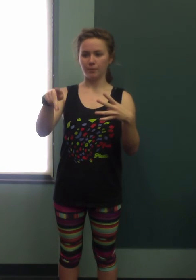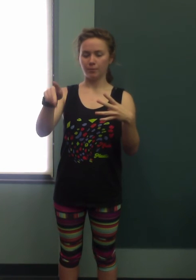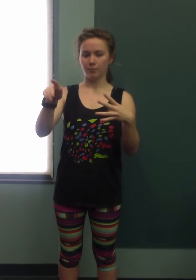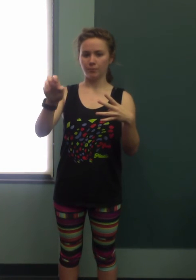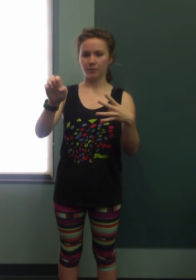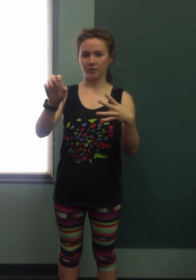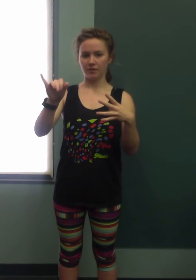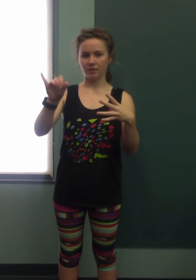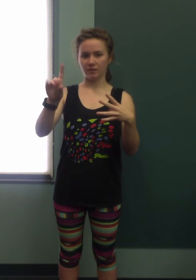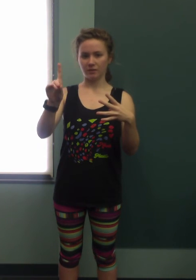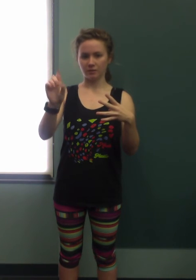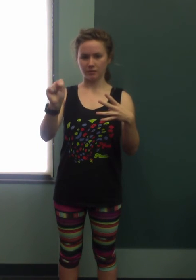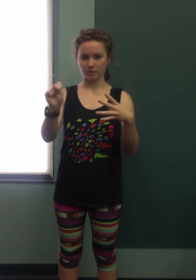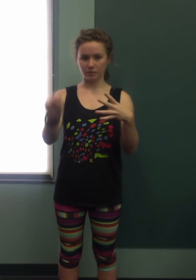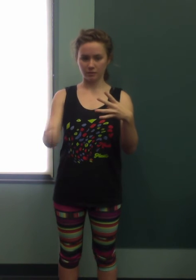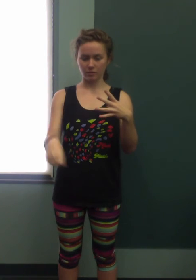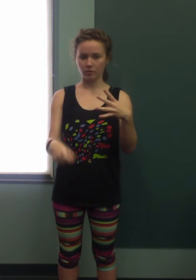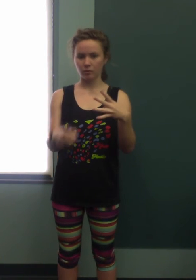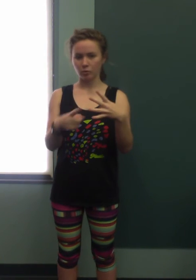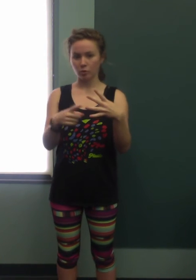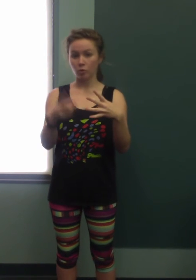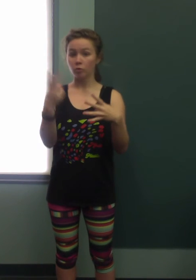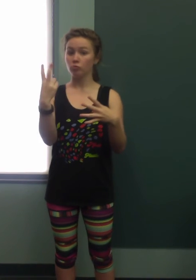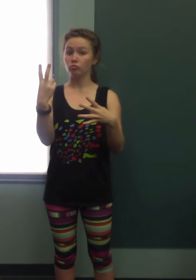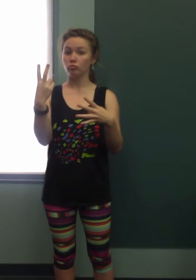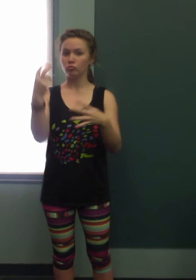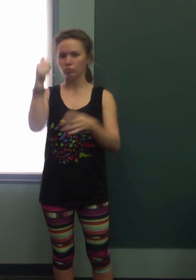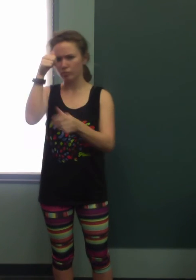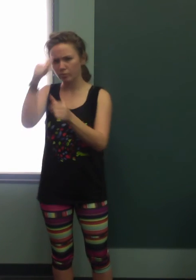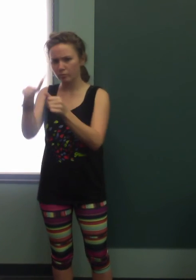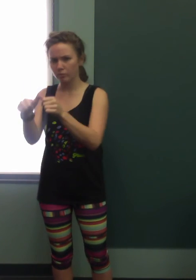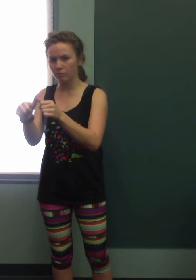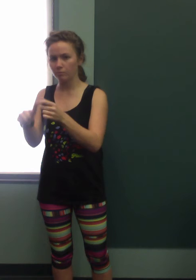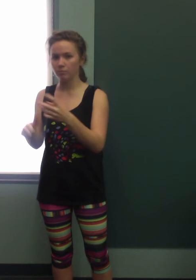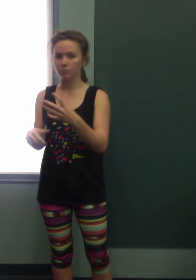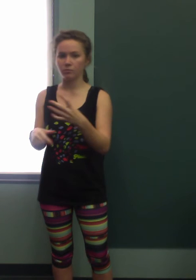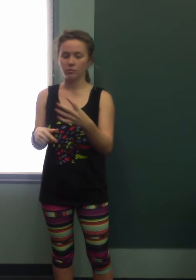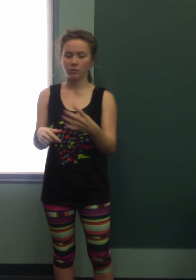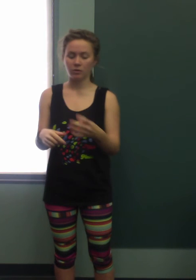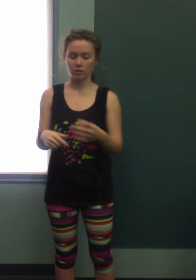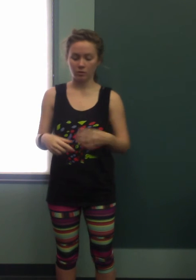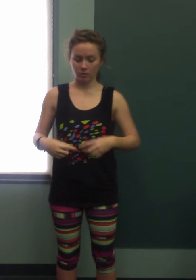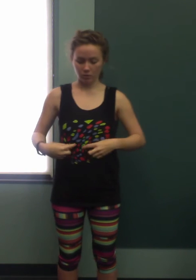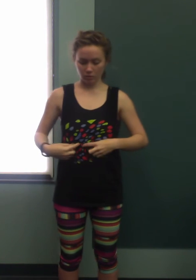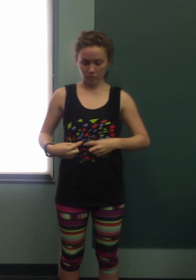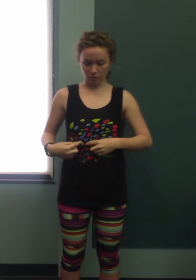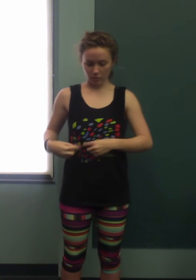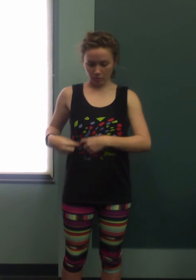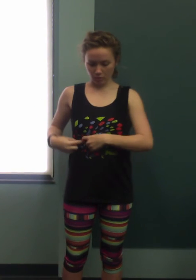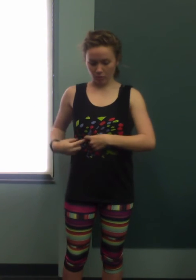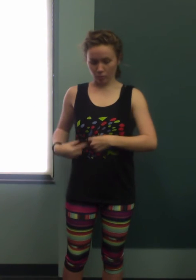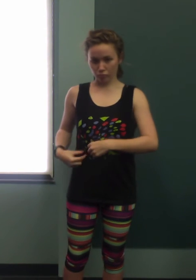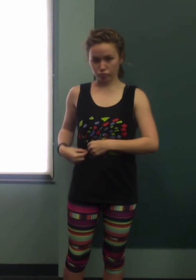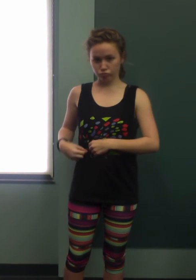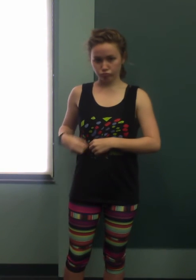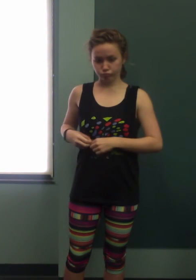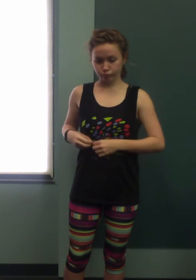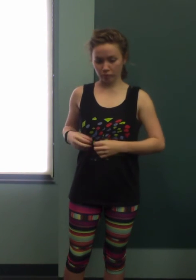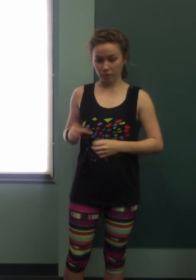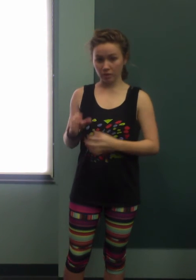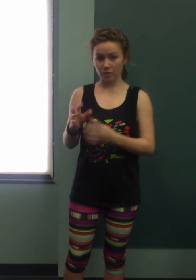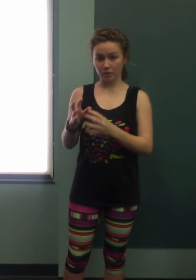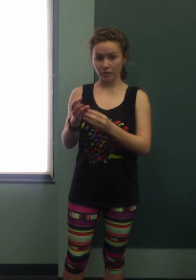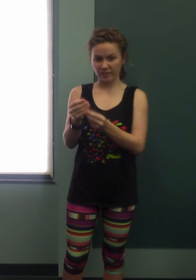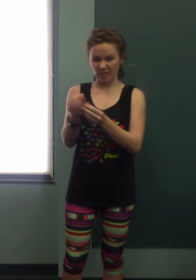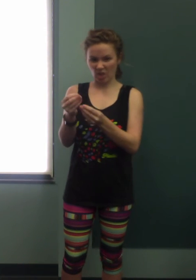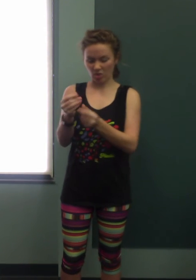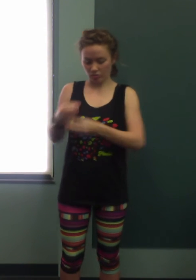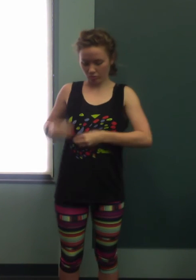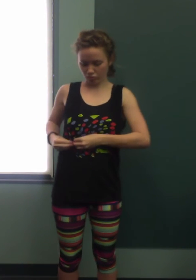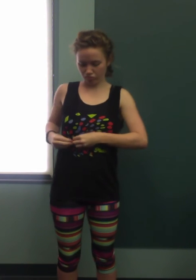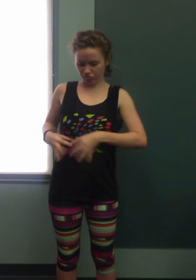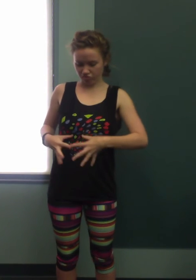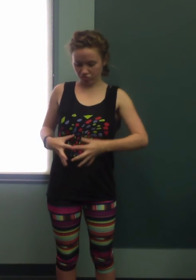Lipids, there are 2 things that you should remember. We've got the gallbladder. The gallbladder is going to give off bile salts to emulsify the lipids. And then we're going